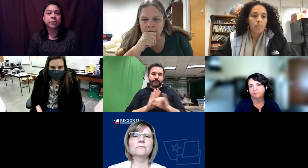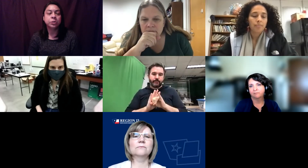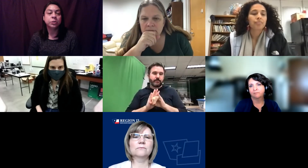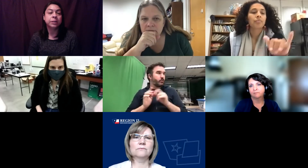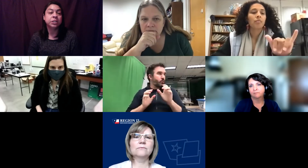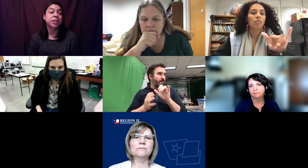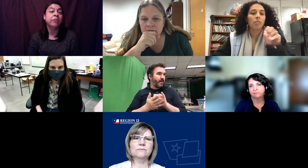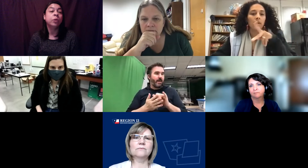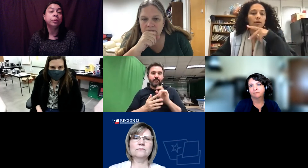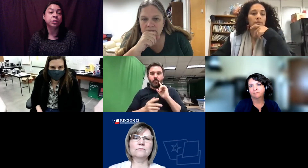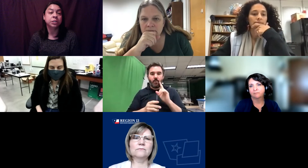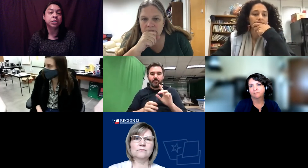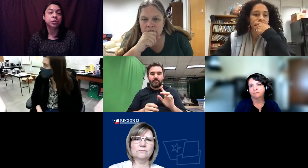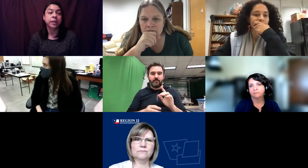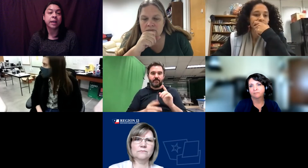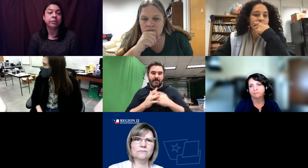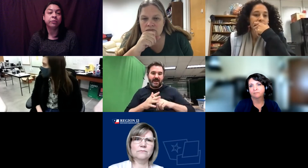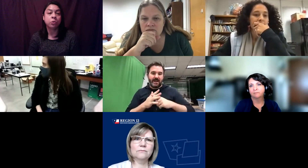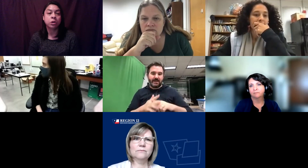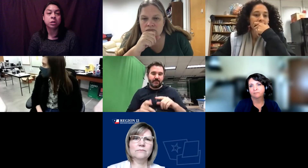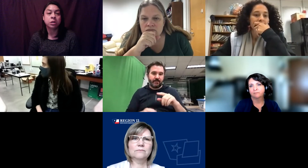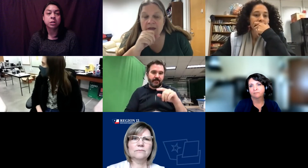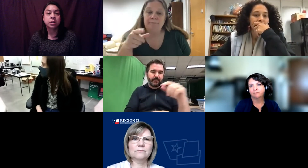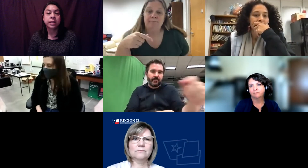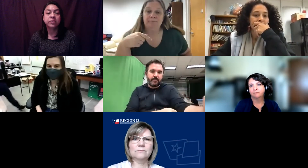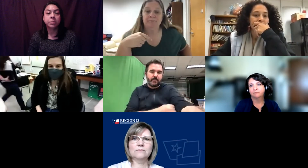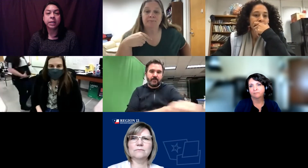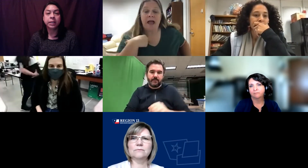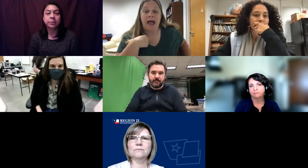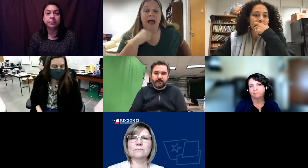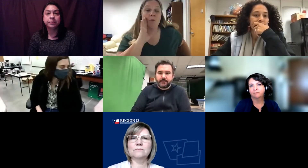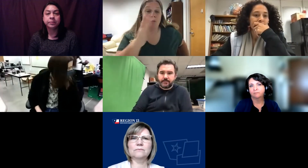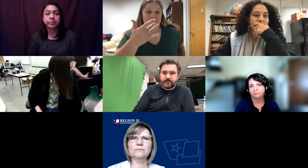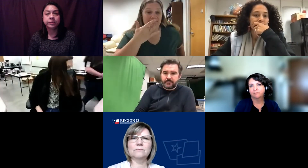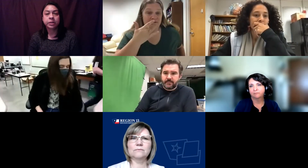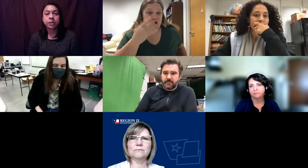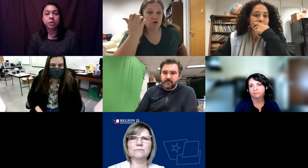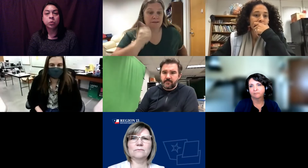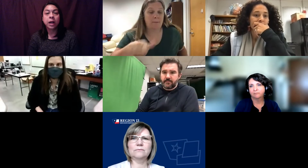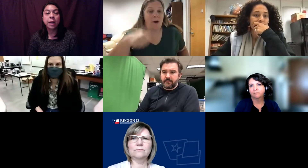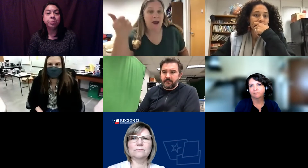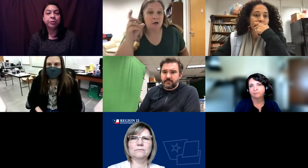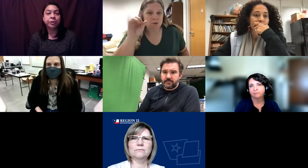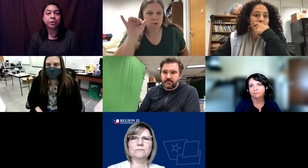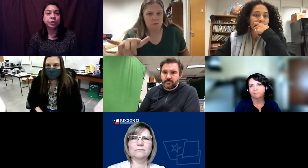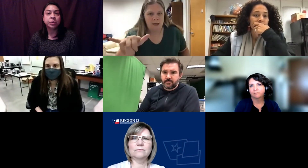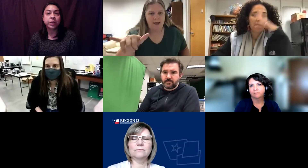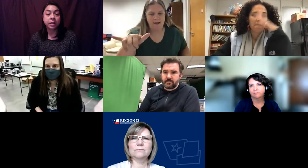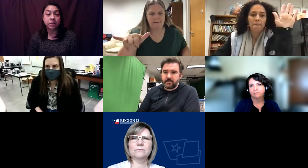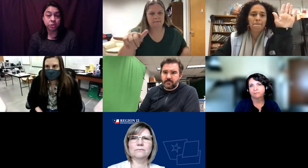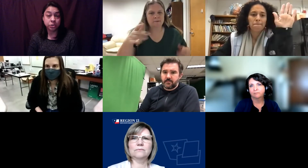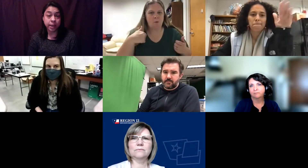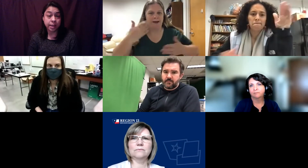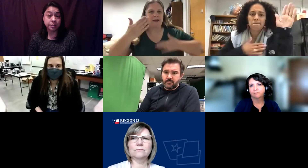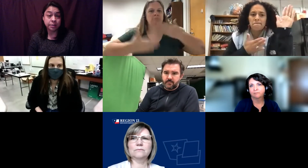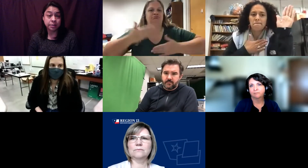kind of confused. So it's best to just have one person to do that at the very beginning. Well, I would prefer someone